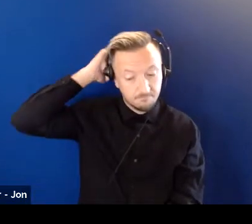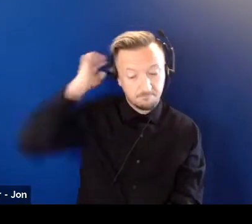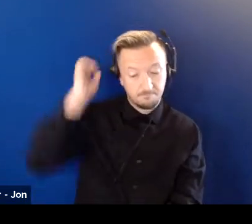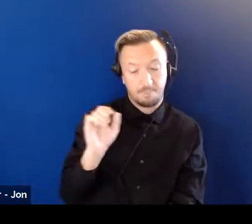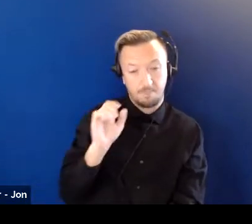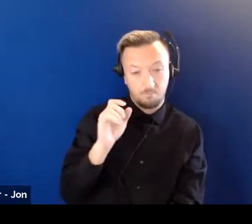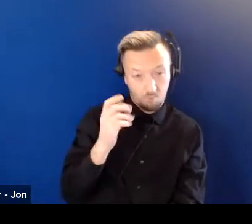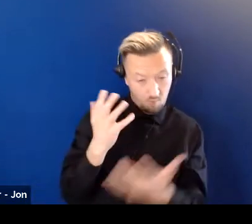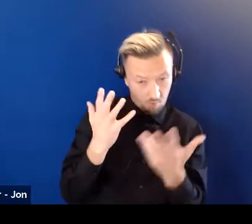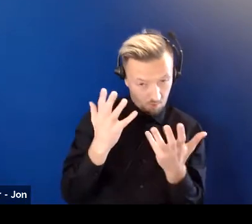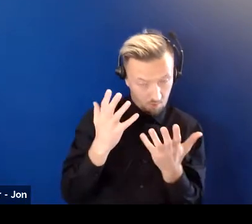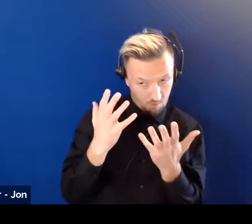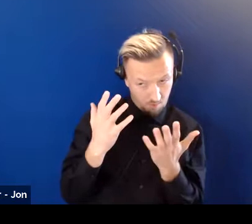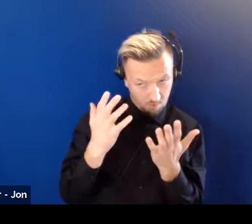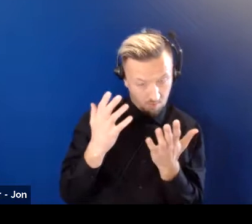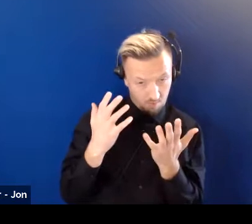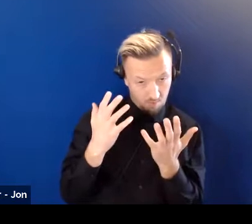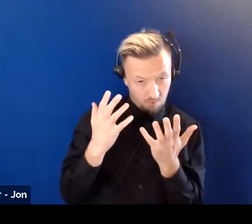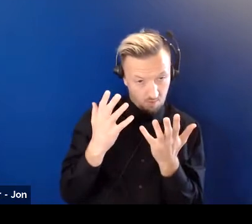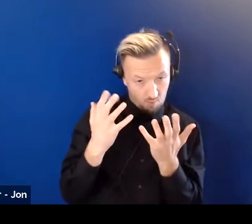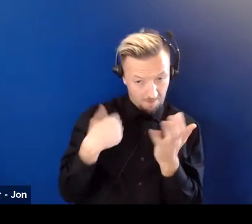you want me to read the questions, or are you going to read them?